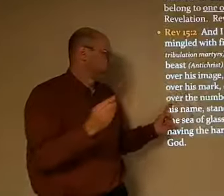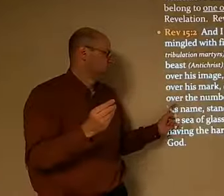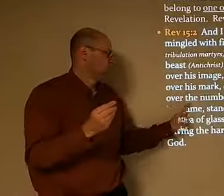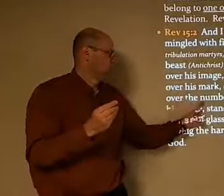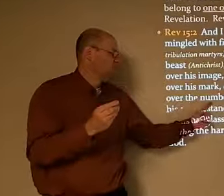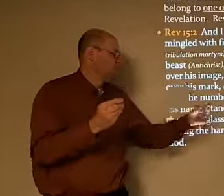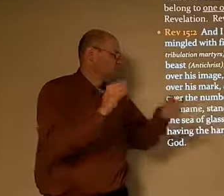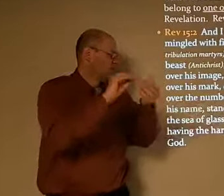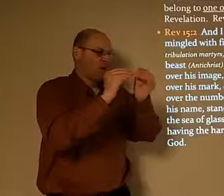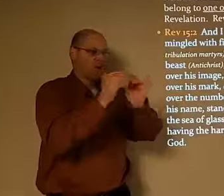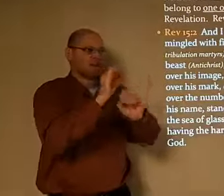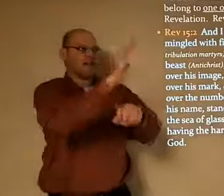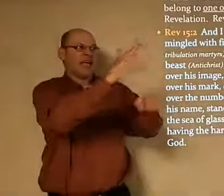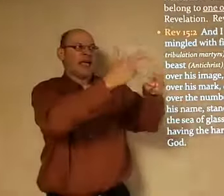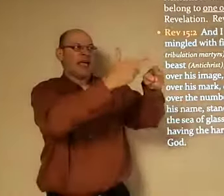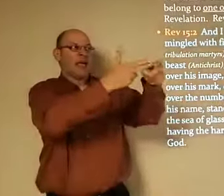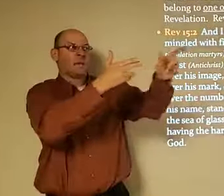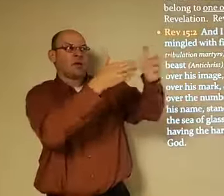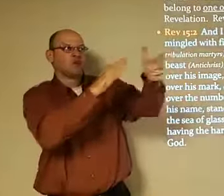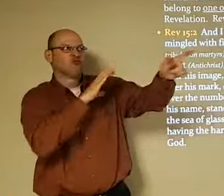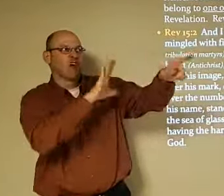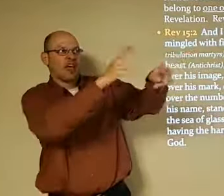and over the number of his name,